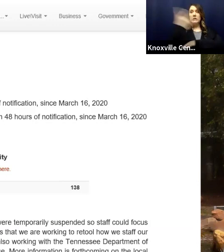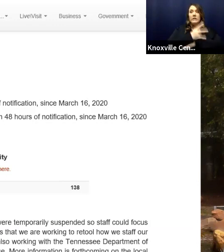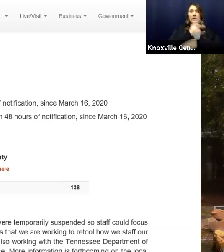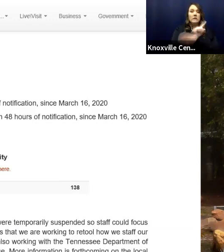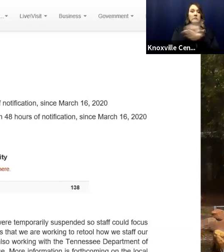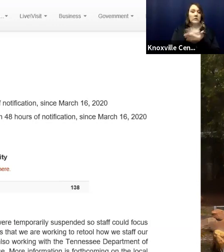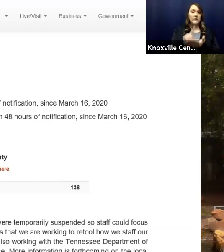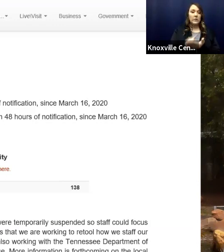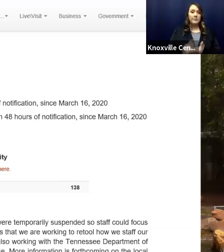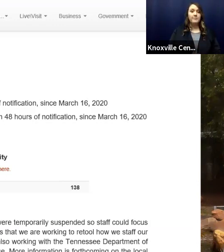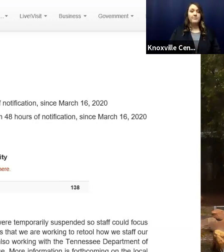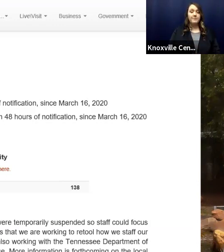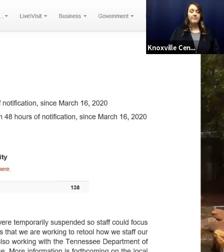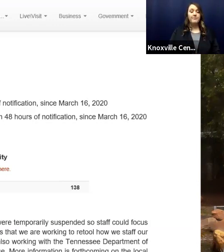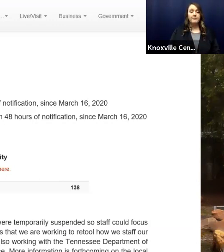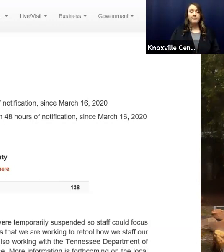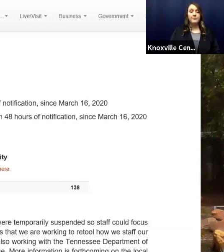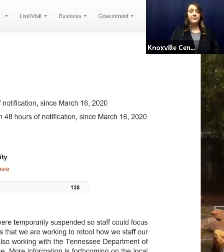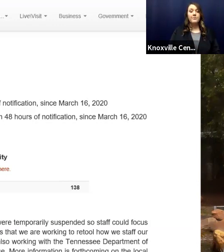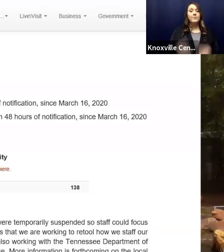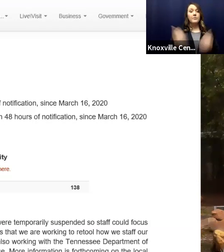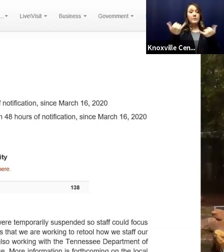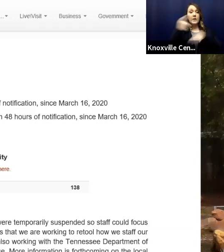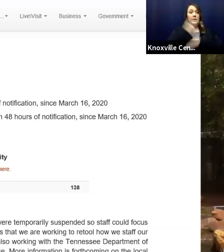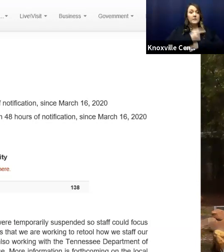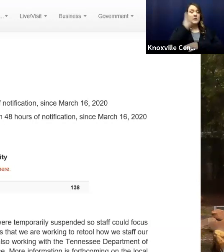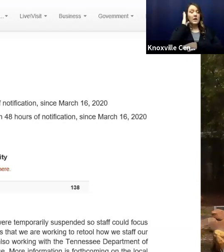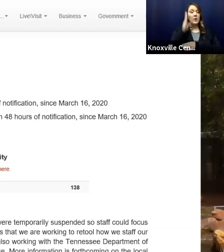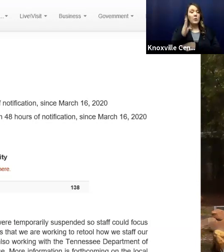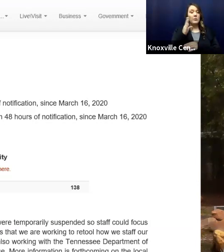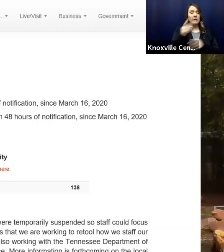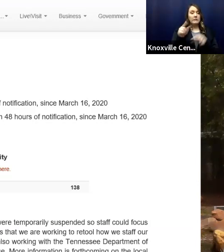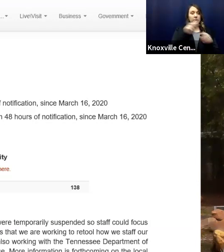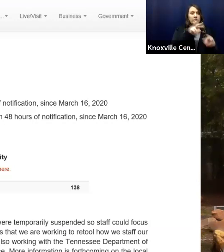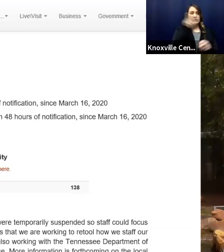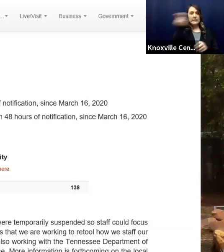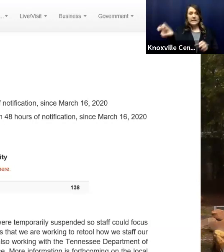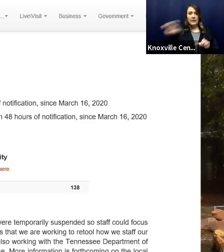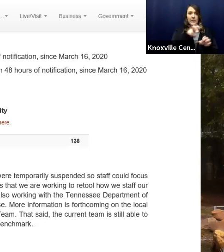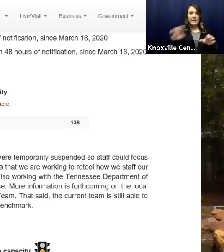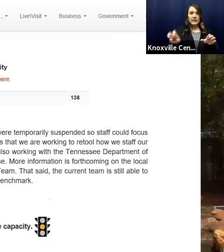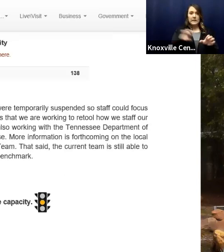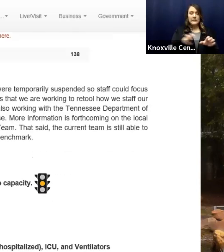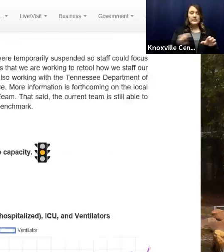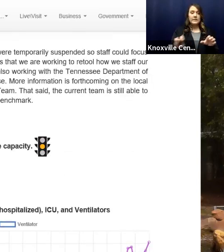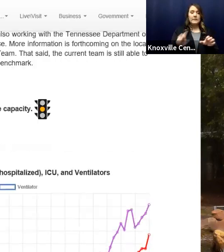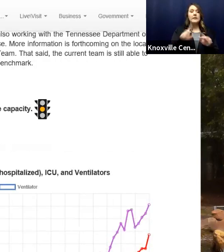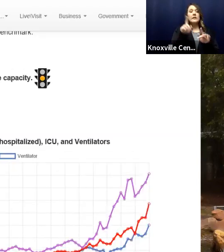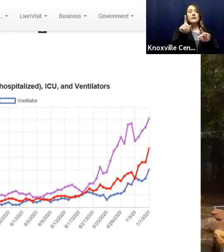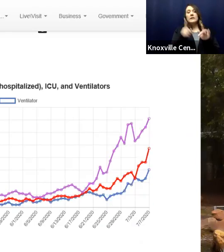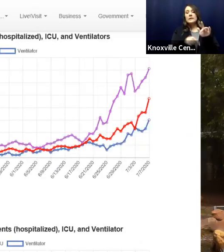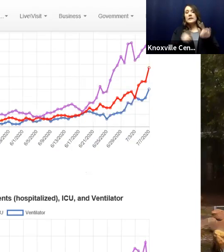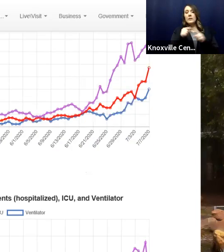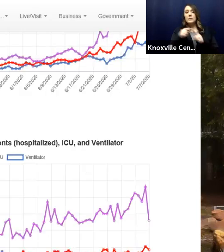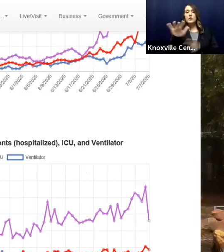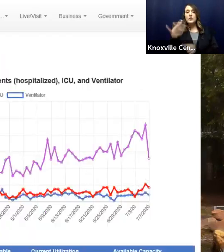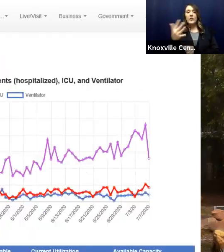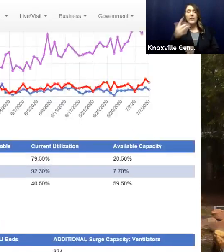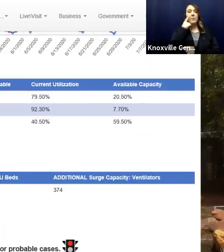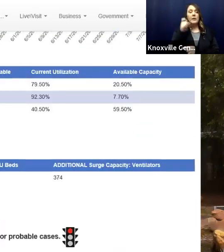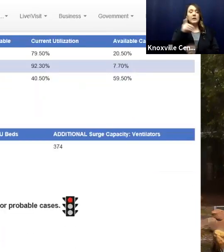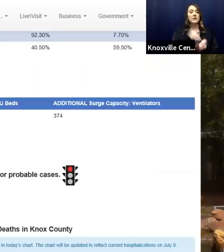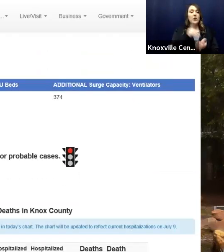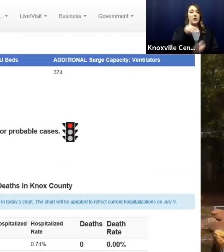working. And today we're going to go a bit out of order and skip to our fifth benchmark, since Dr. Keith Gray is here to talk